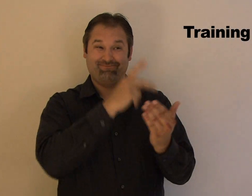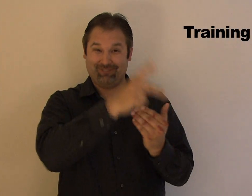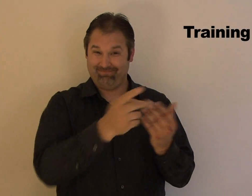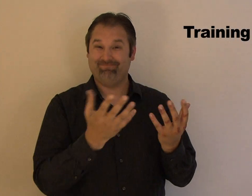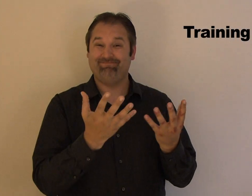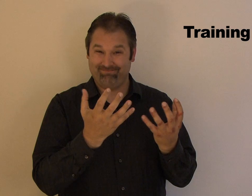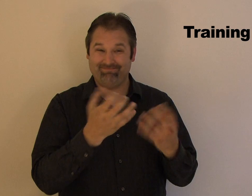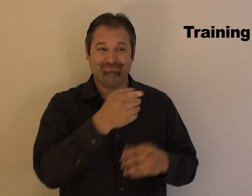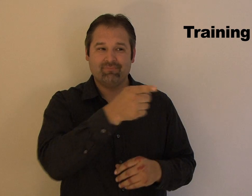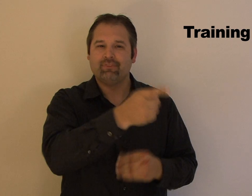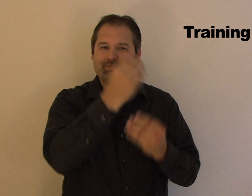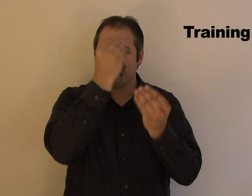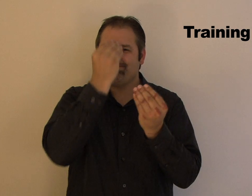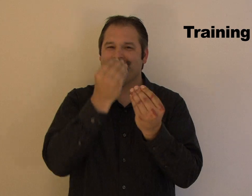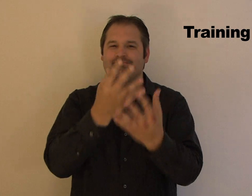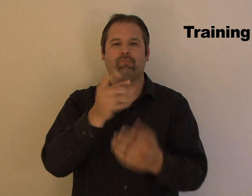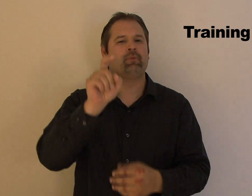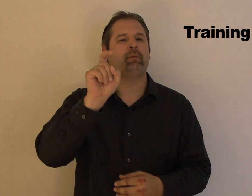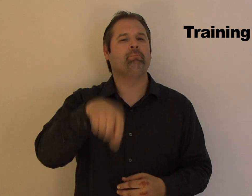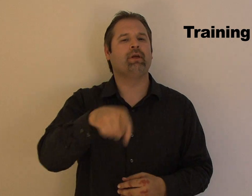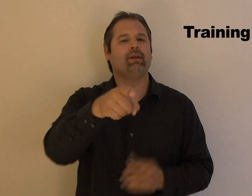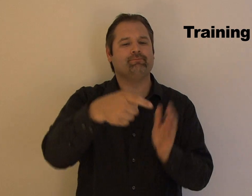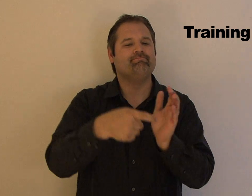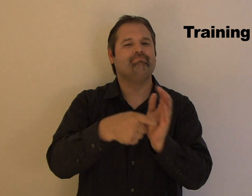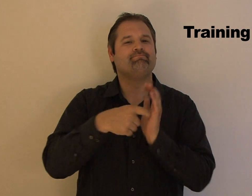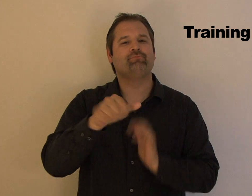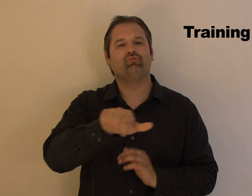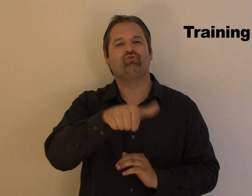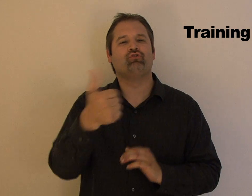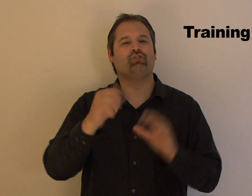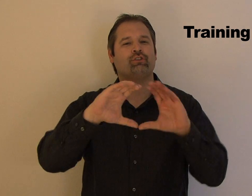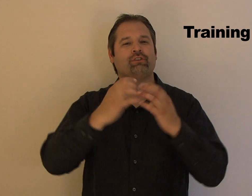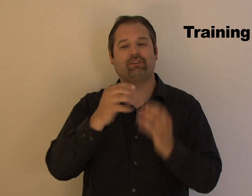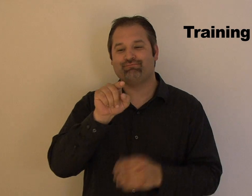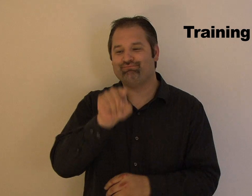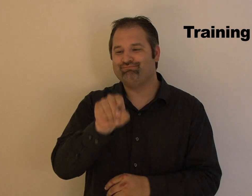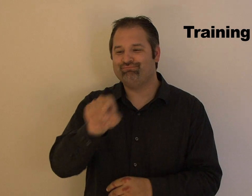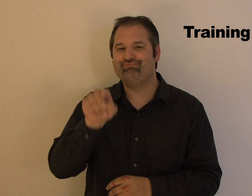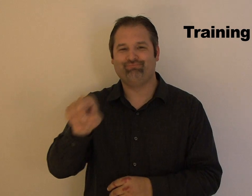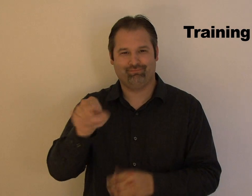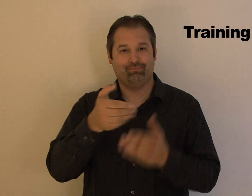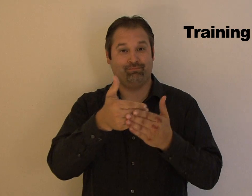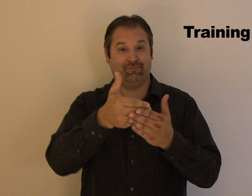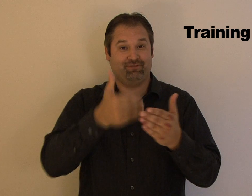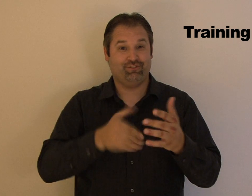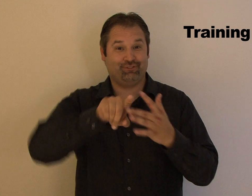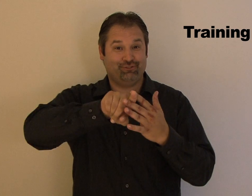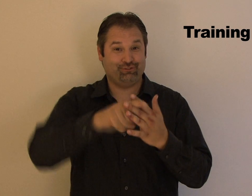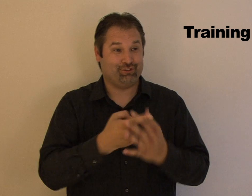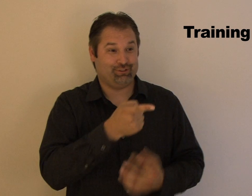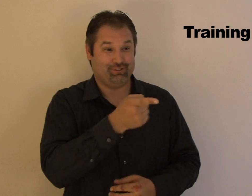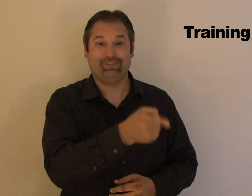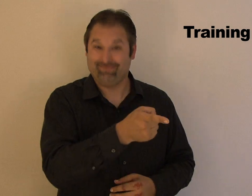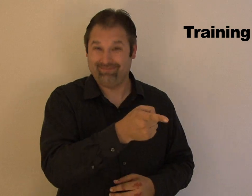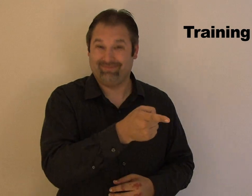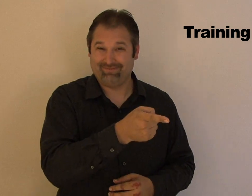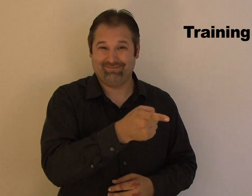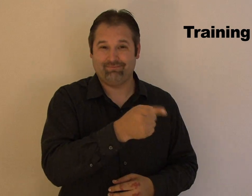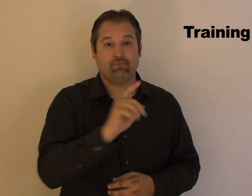If the program you enroll in requires you to take a prerequisite or remedial class before starting the program, WIA will not